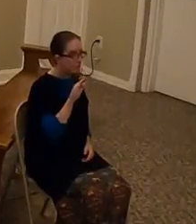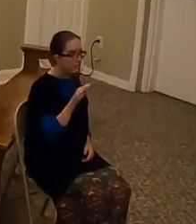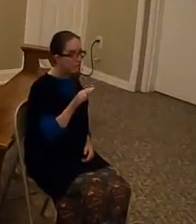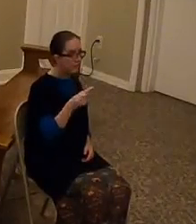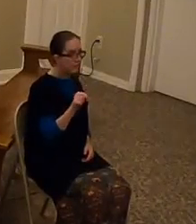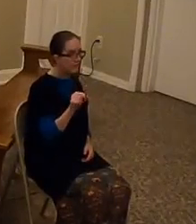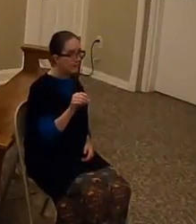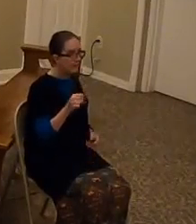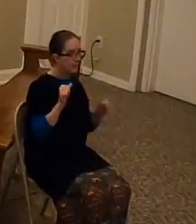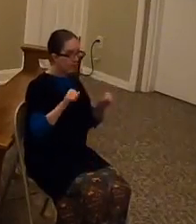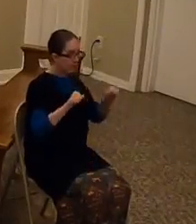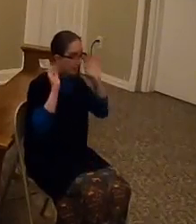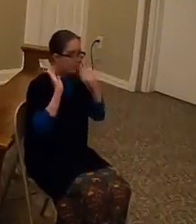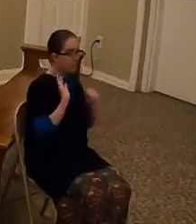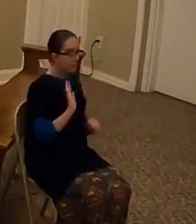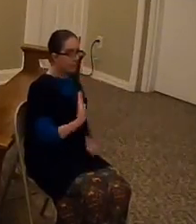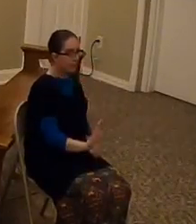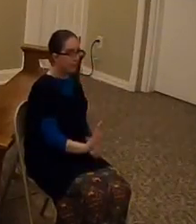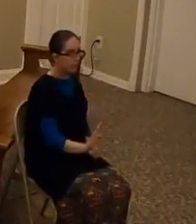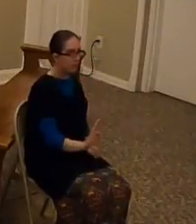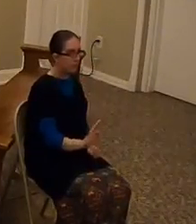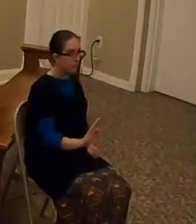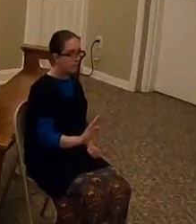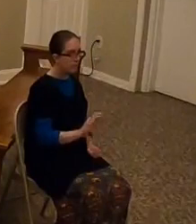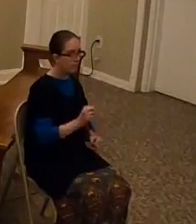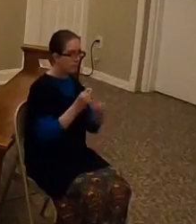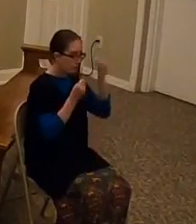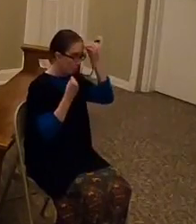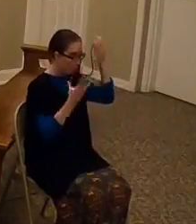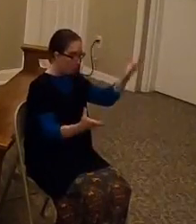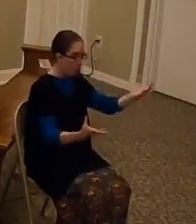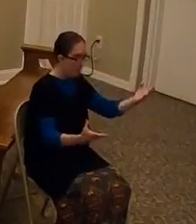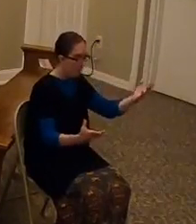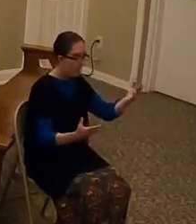whom ye yield yourselves servants to obey,